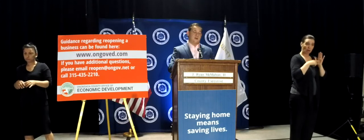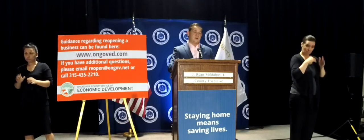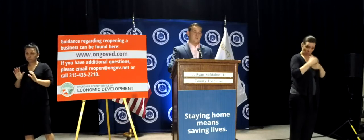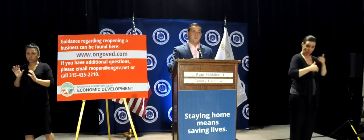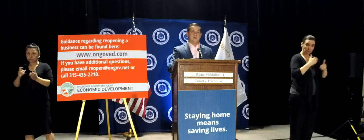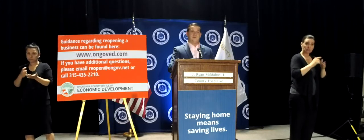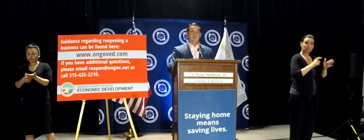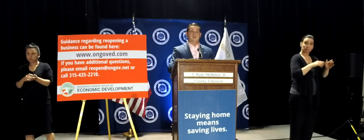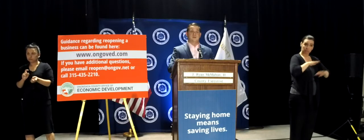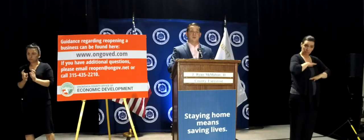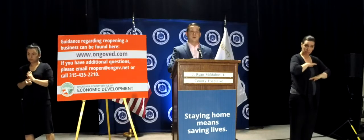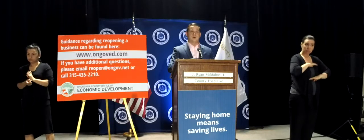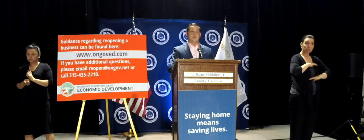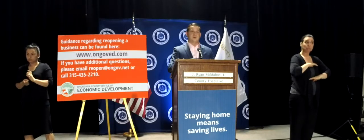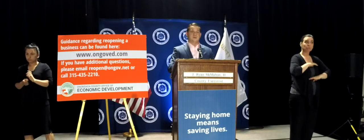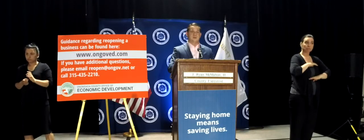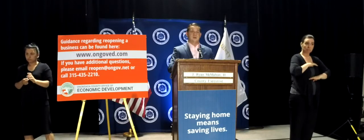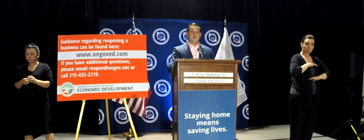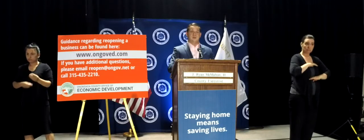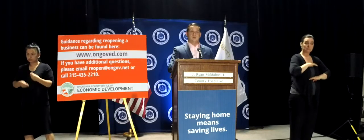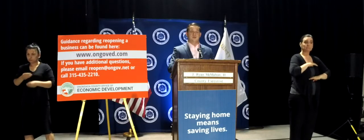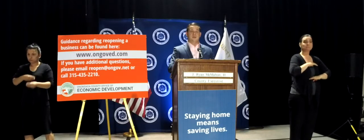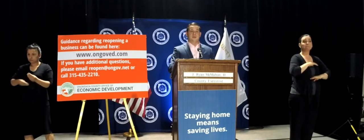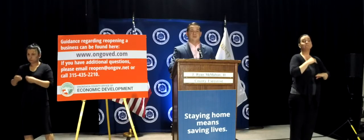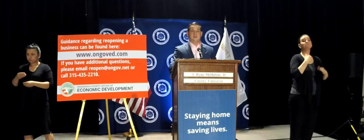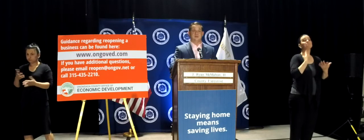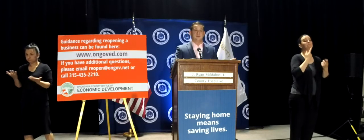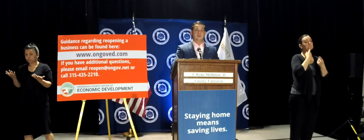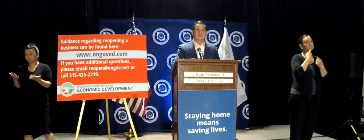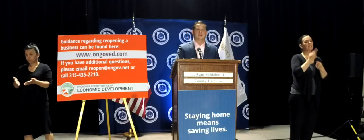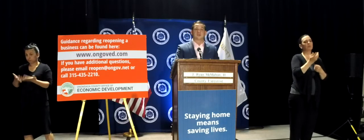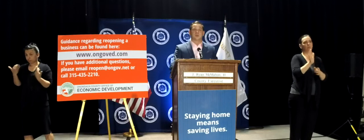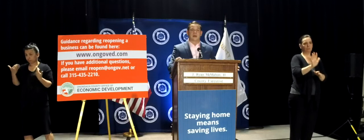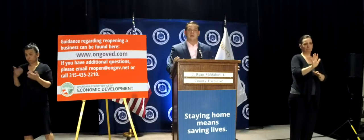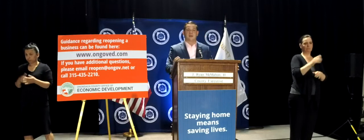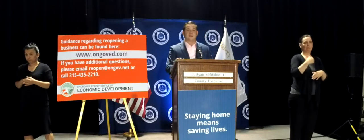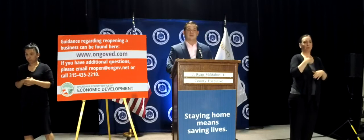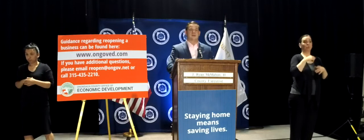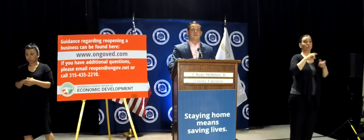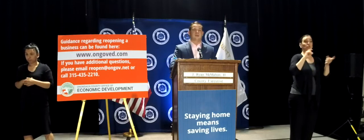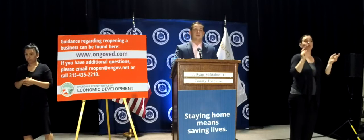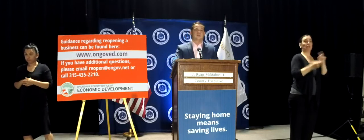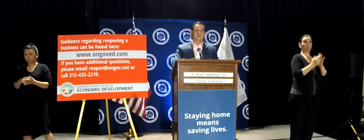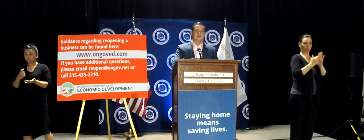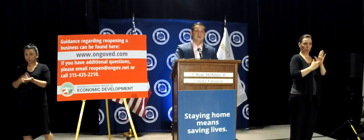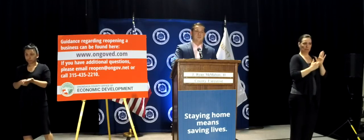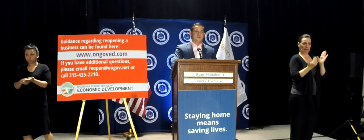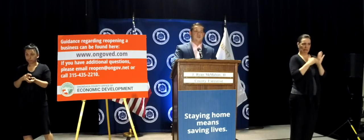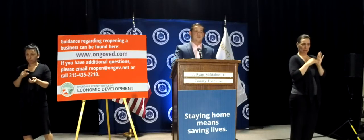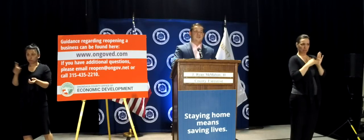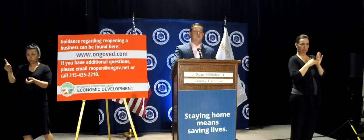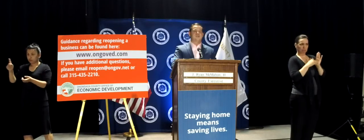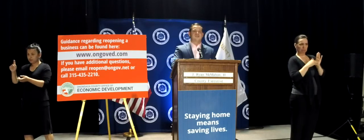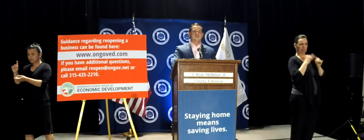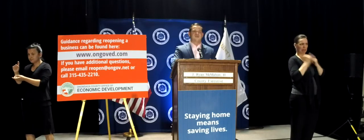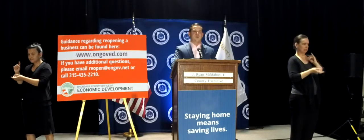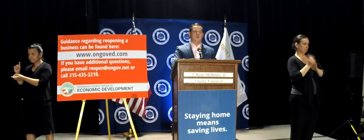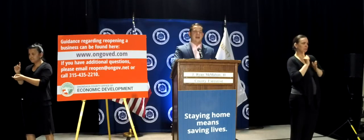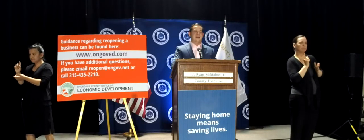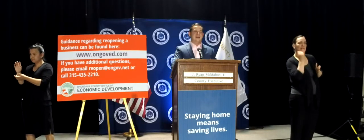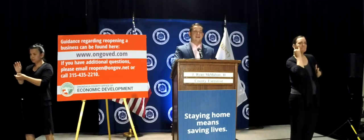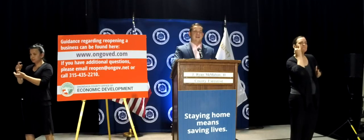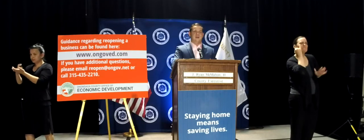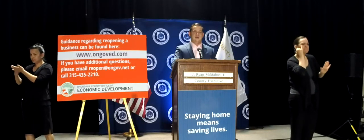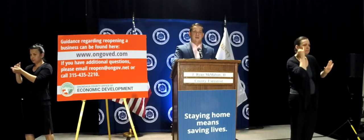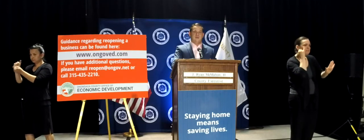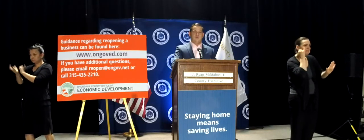is unfair, you're probably going to have businesses opening up because they were treated differently. That's just the reality of this. These businesses have been